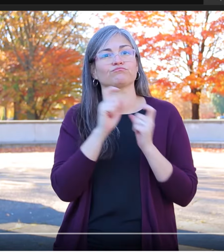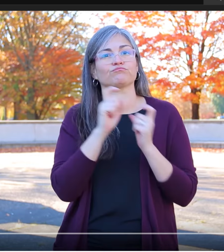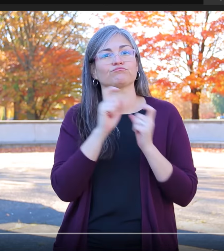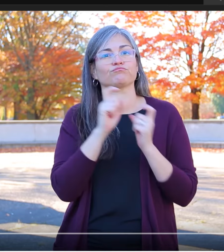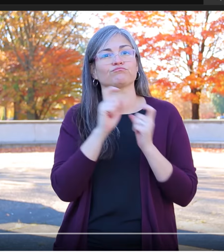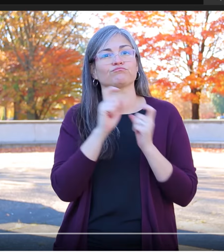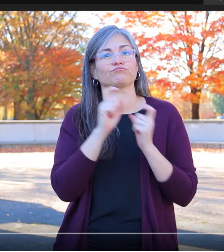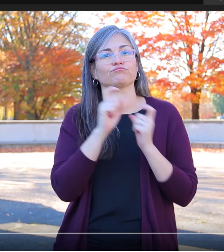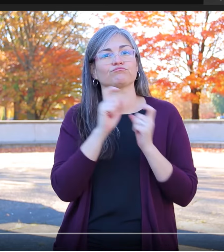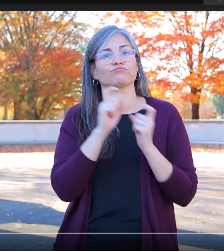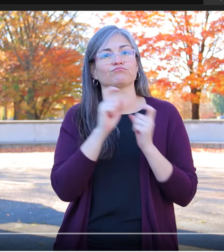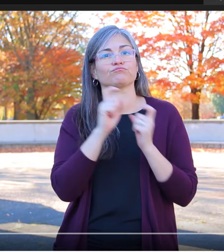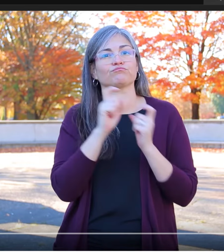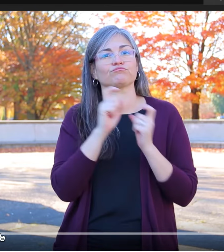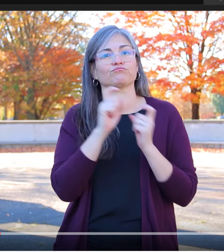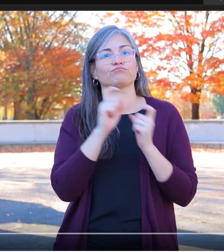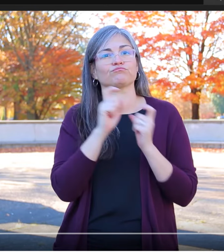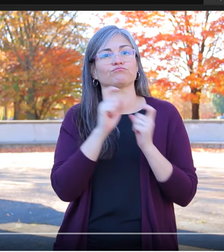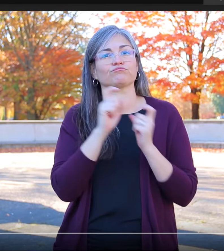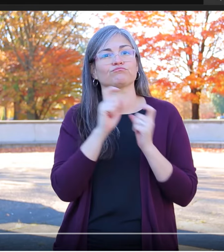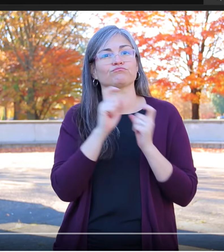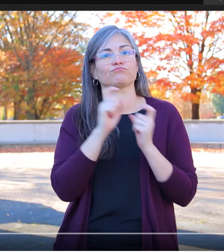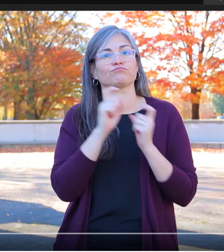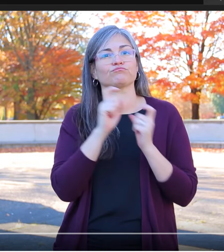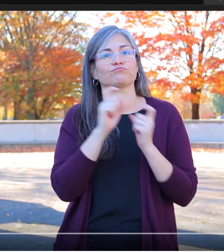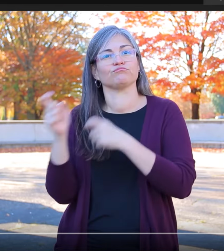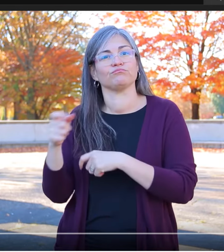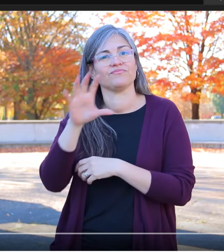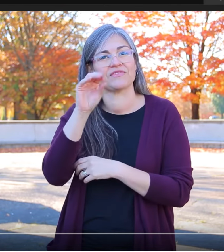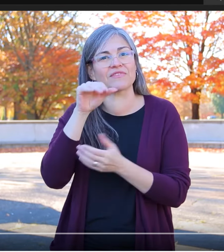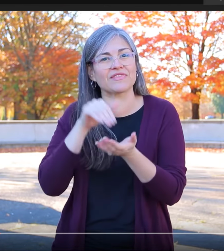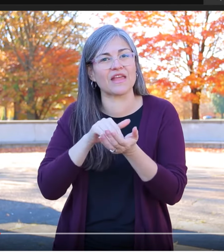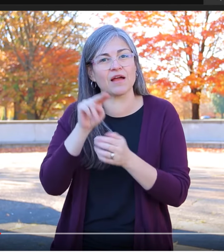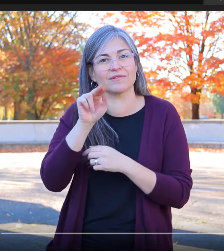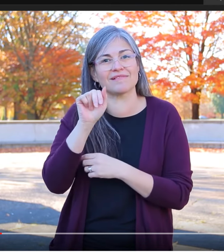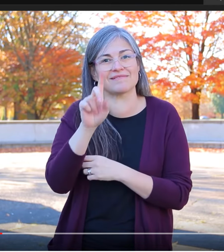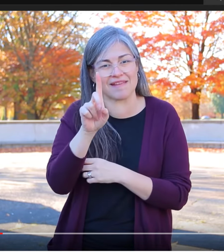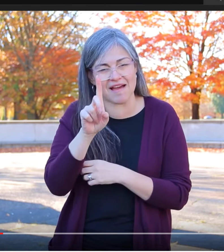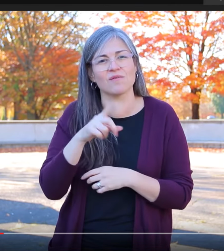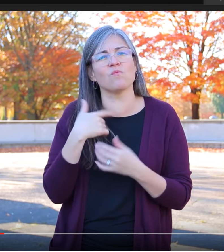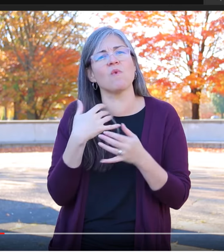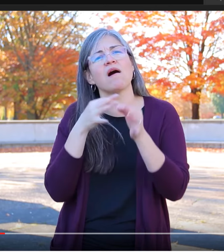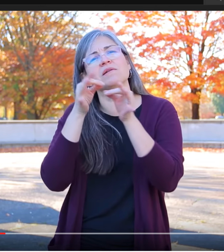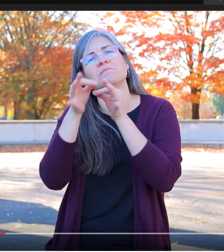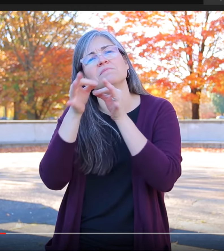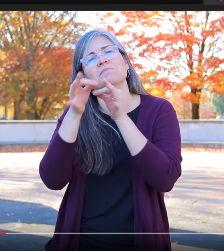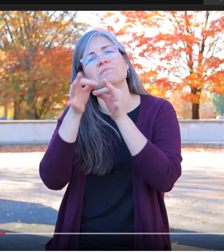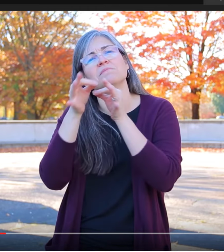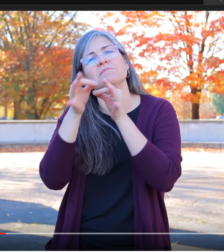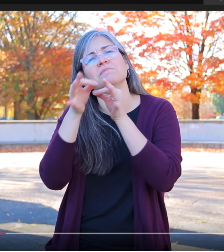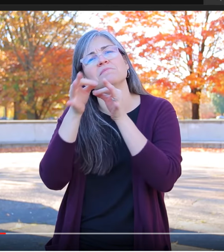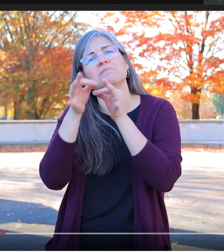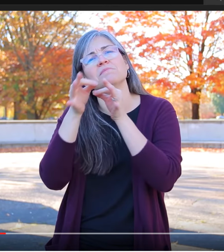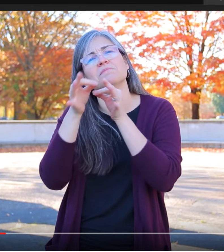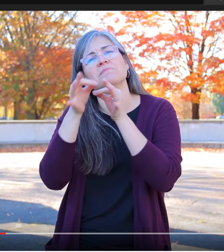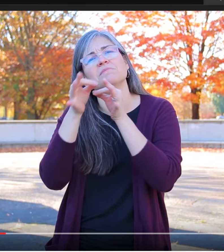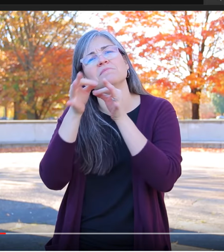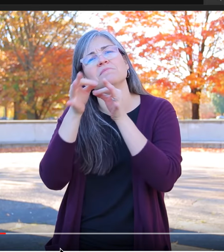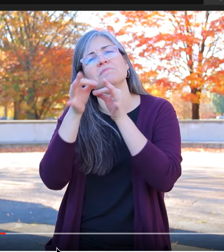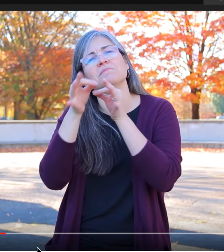So related to that, Starbucks, they donated $50,000 to NAD. She does not sign